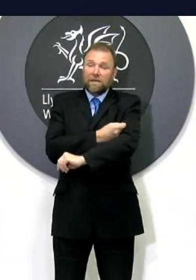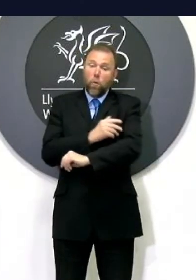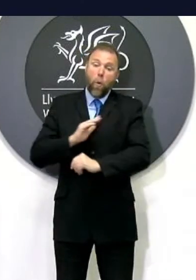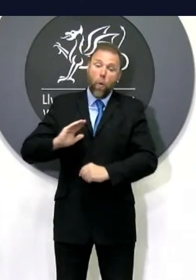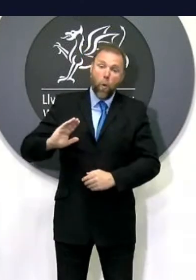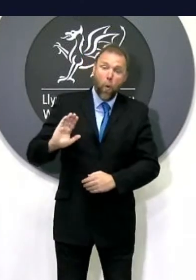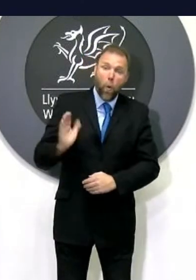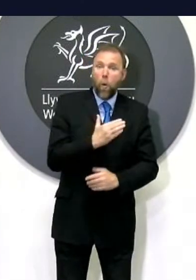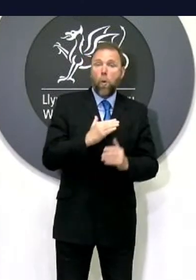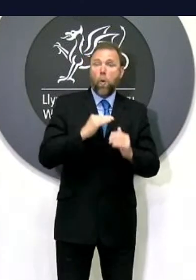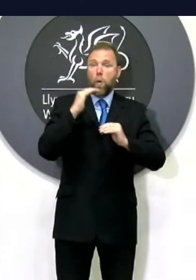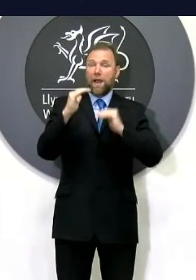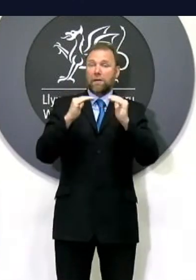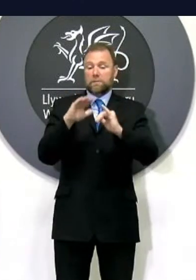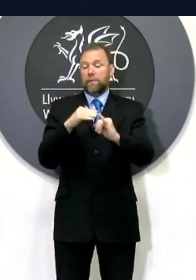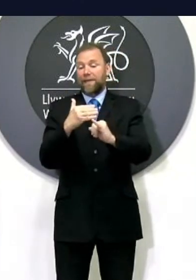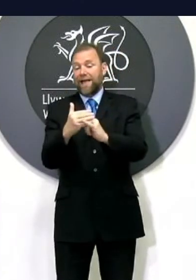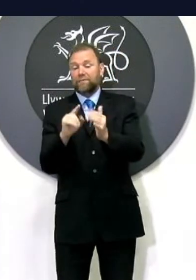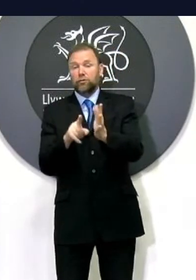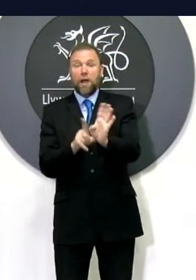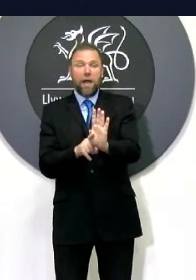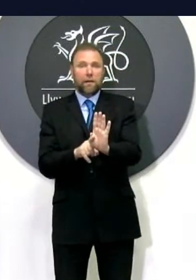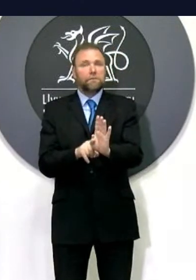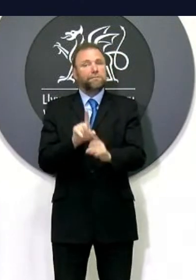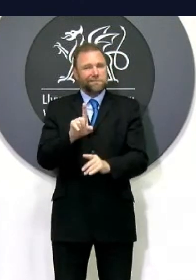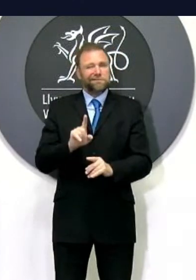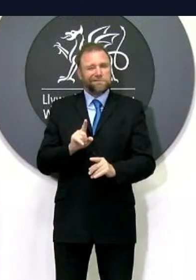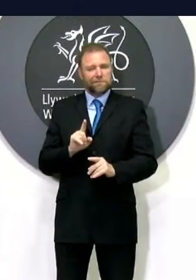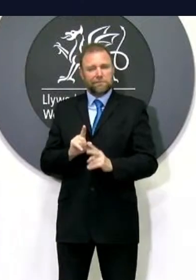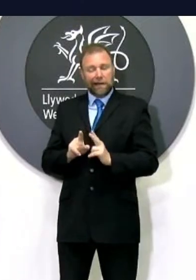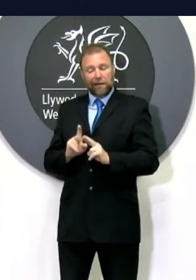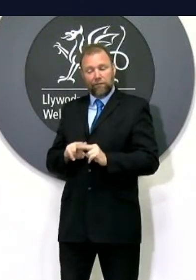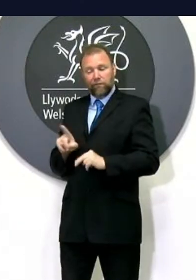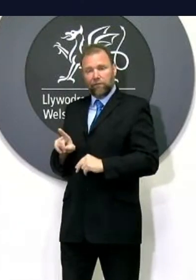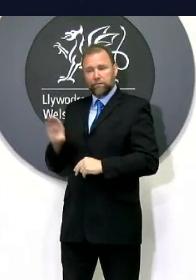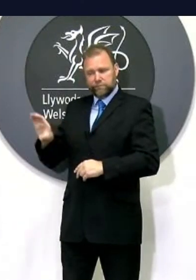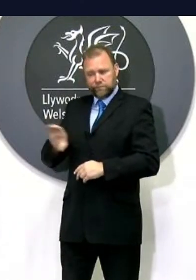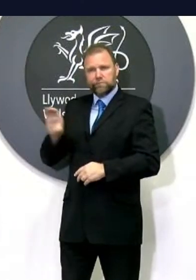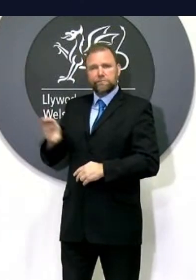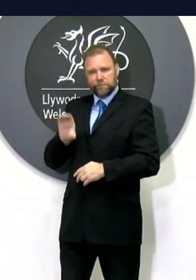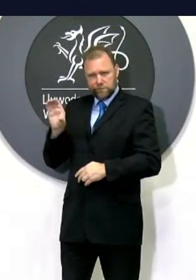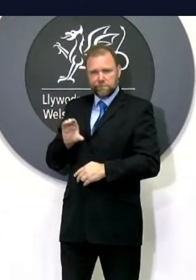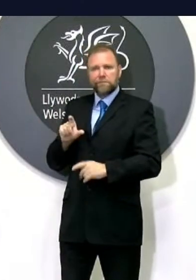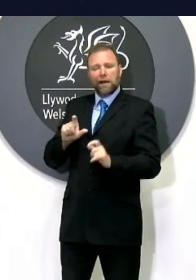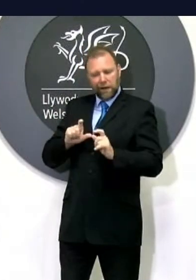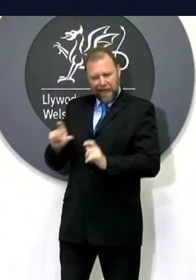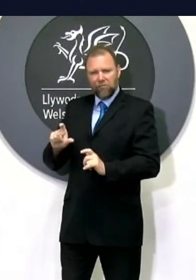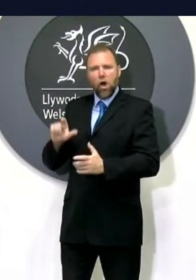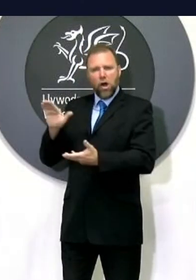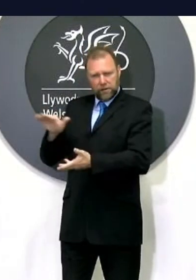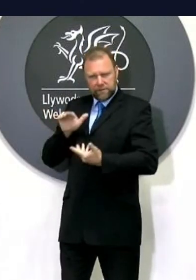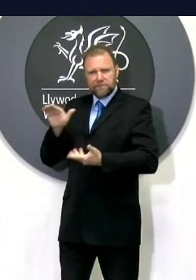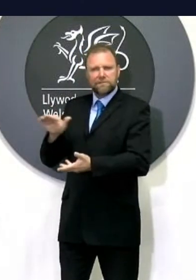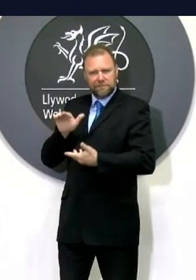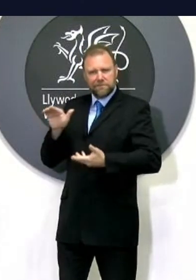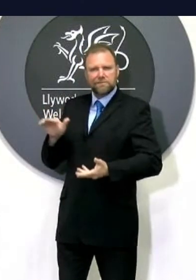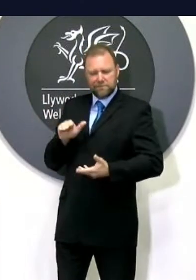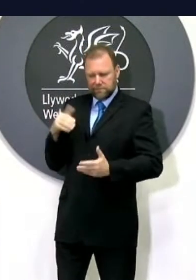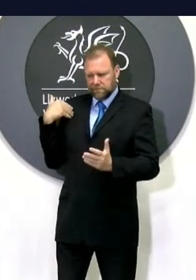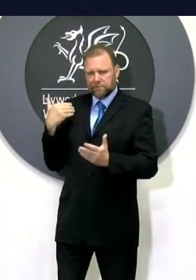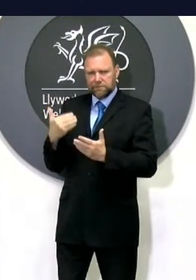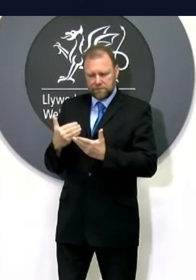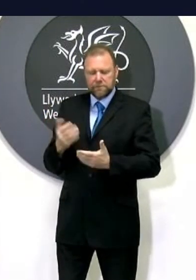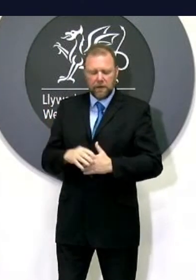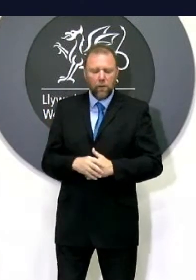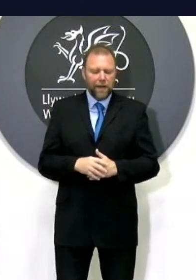end of July, provided the supply of vaccine continues to come to us in the way that we have seen up until